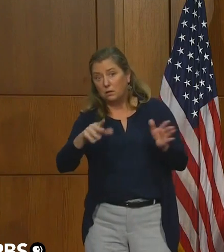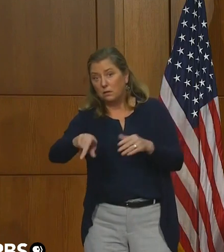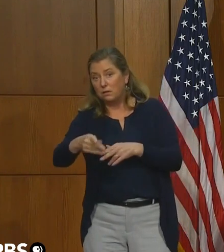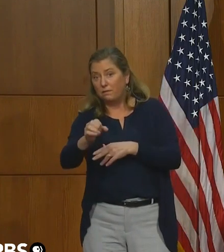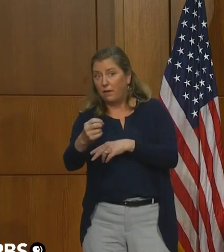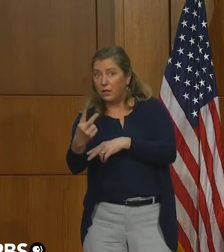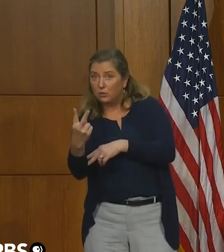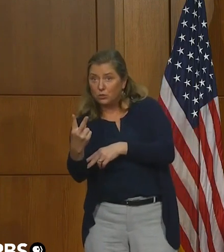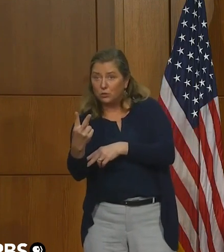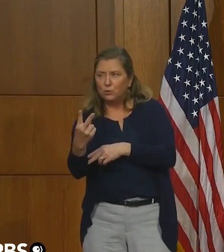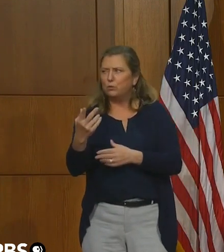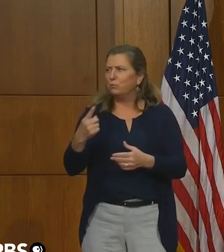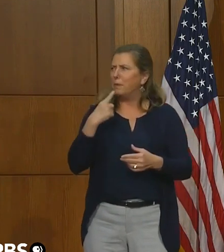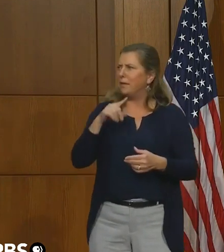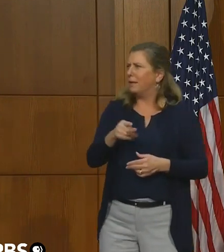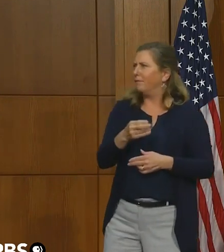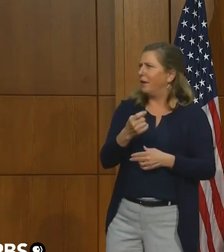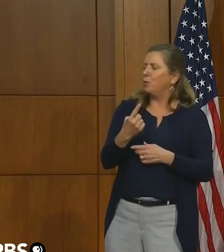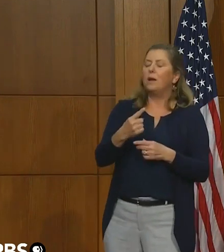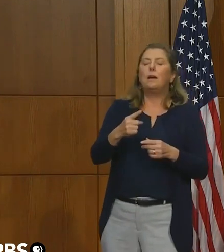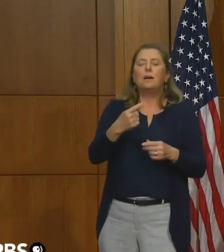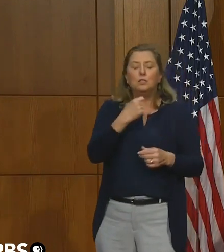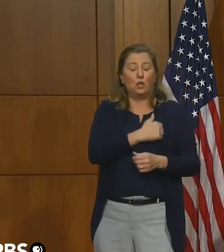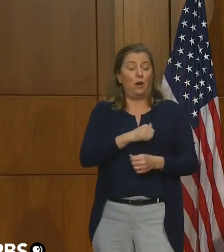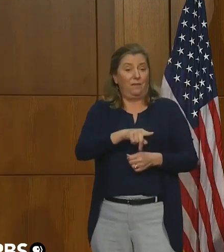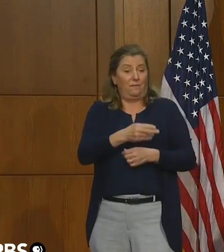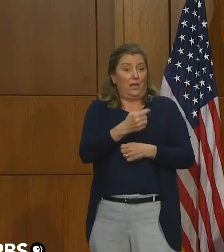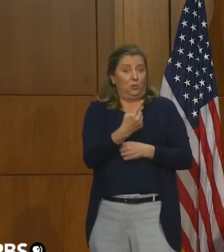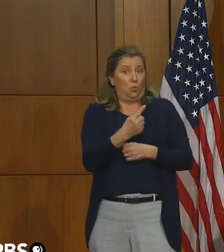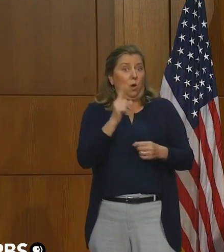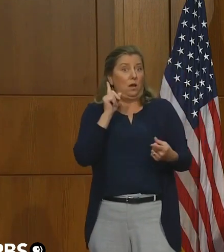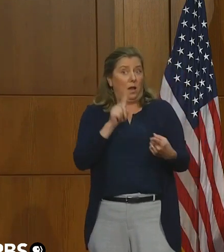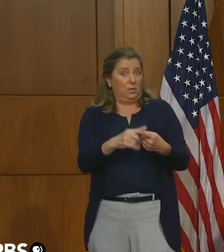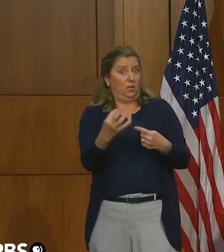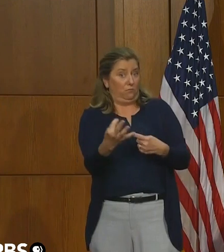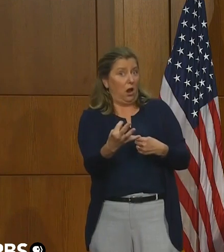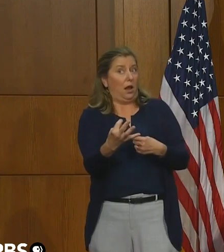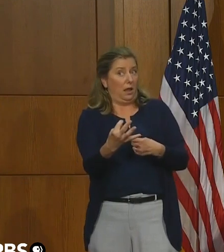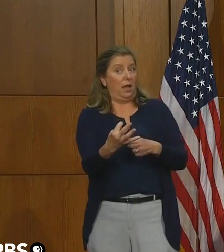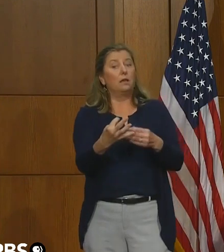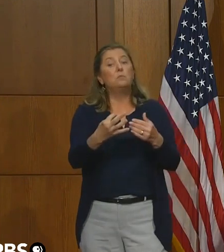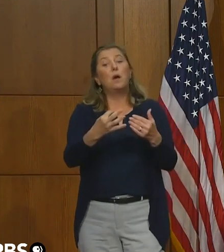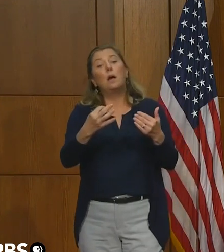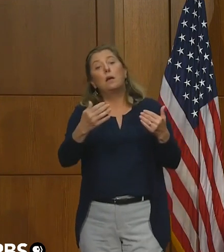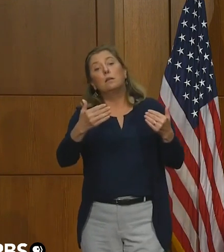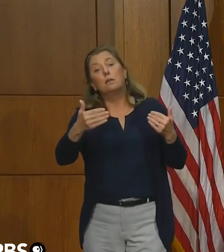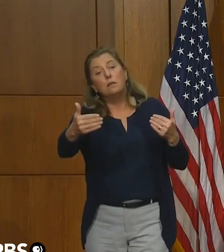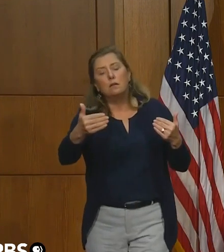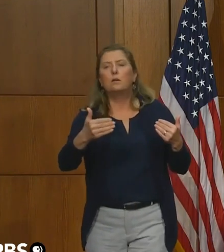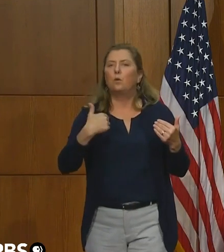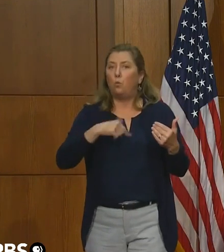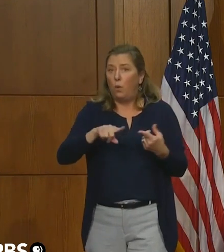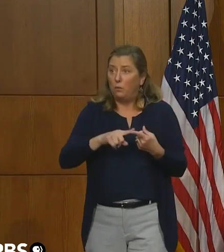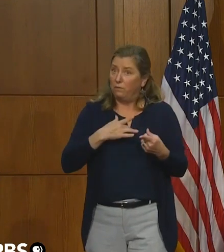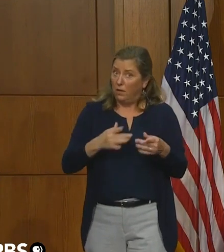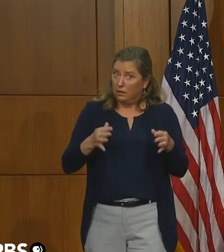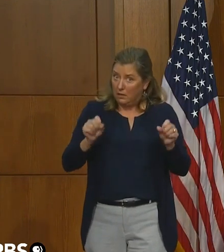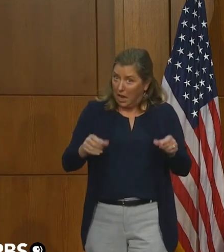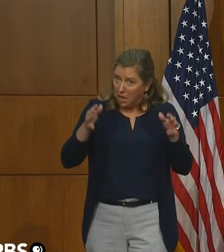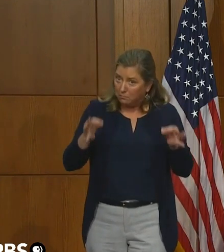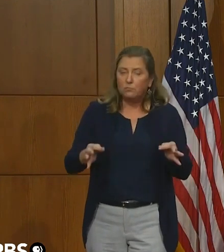two. I think I might have said phase one. We'll be in phase one through Friday, but after the next few days, we will determine as soon as we can when